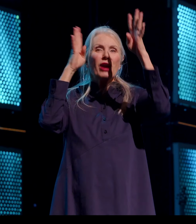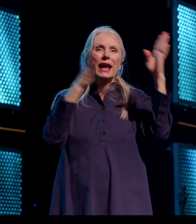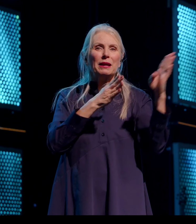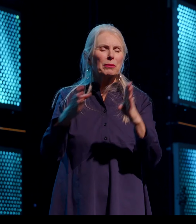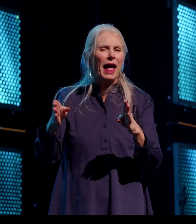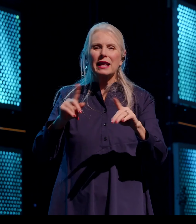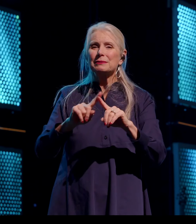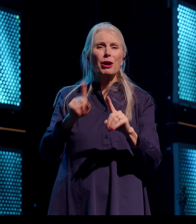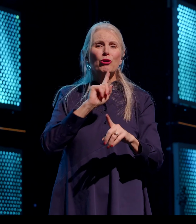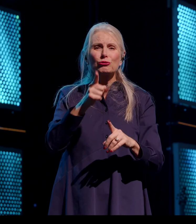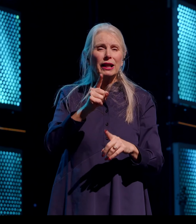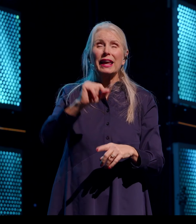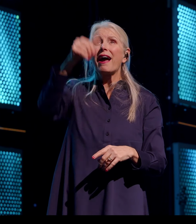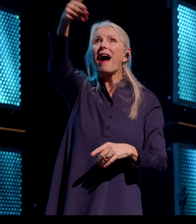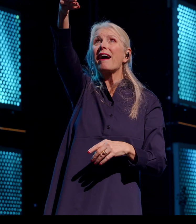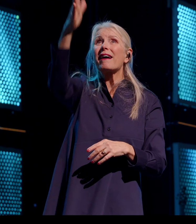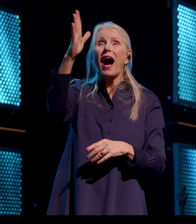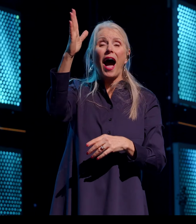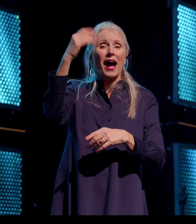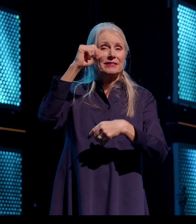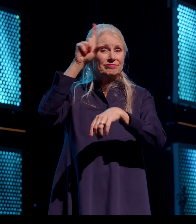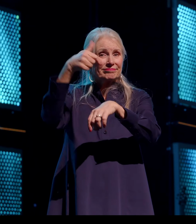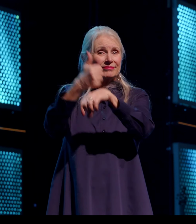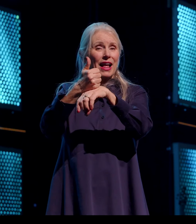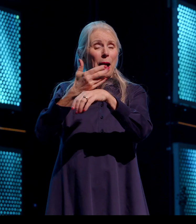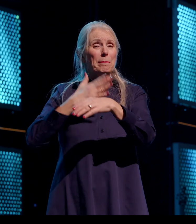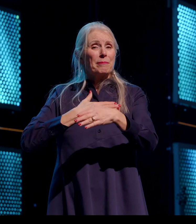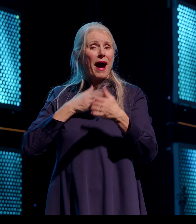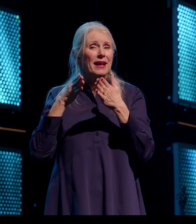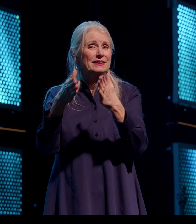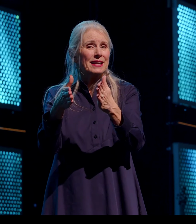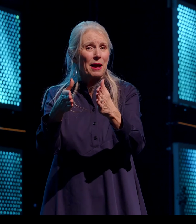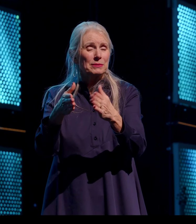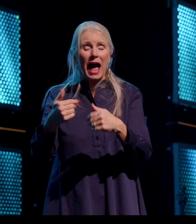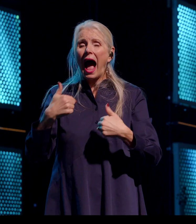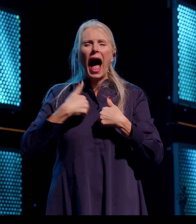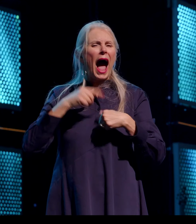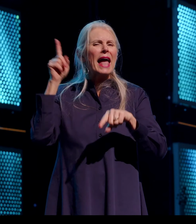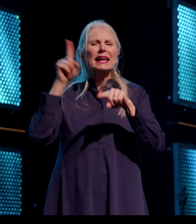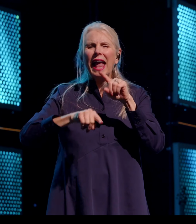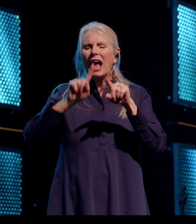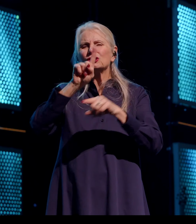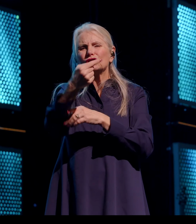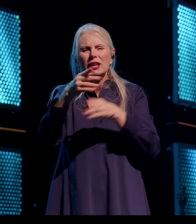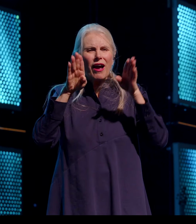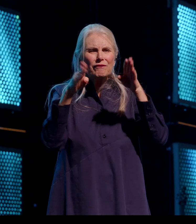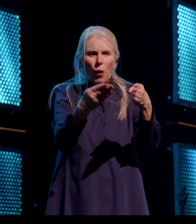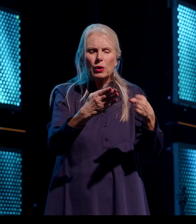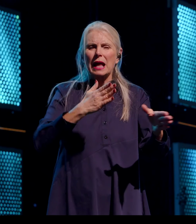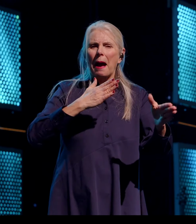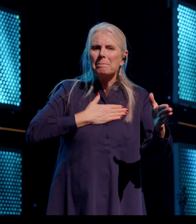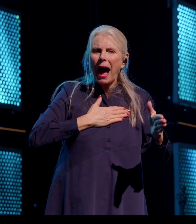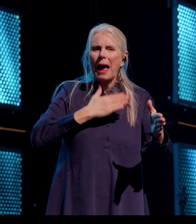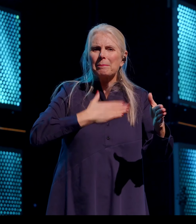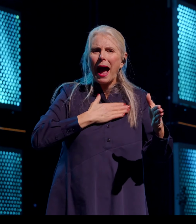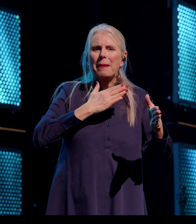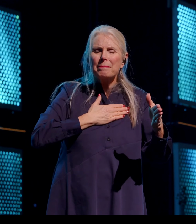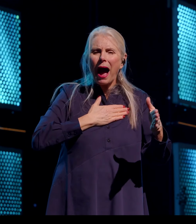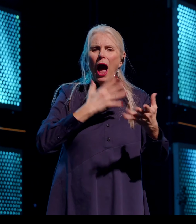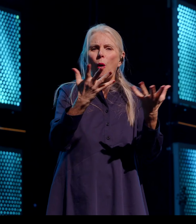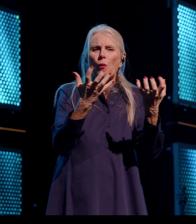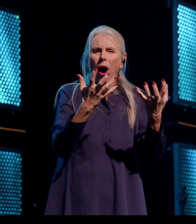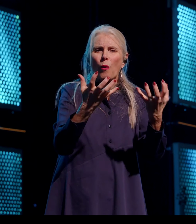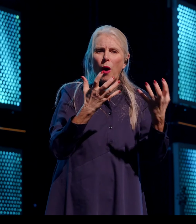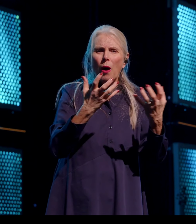my steps. If I'm going to walk worthy, I got to allow you to establish my steps. I can't just be focused on what I want, one location, one thing. I'm